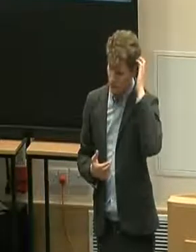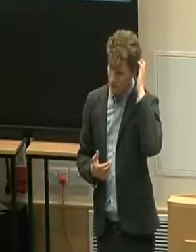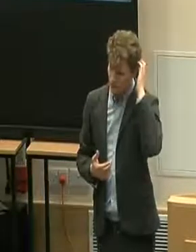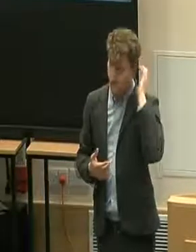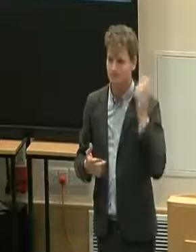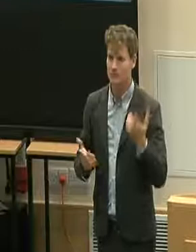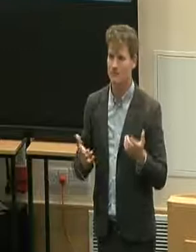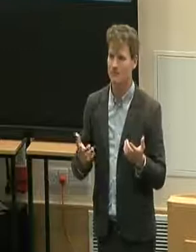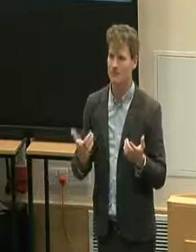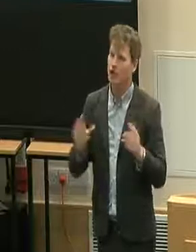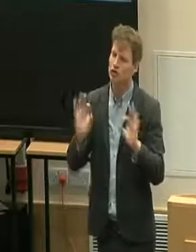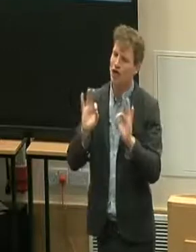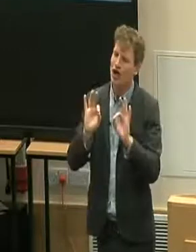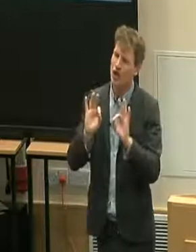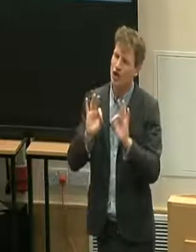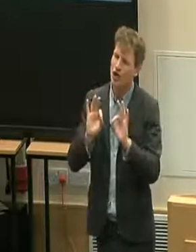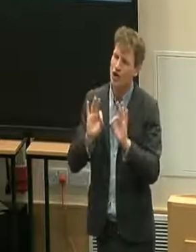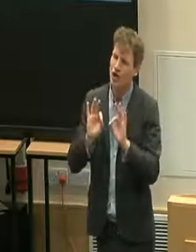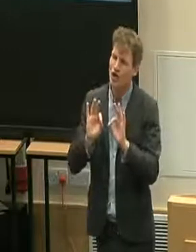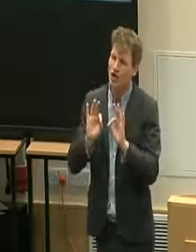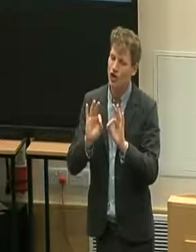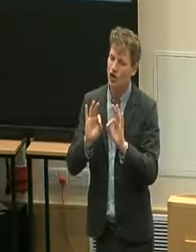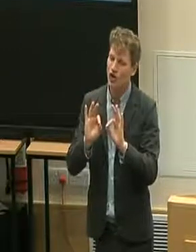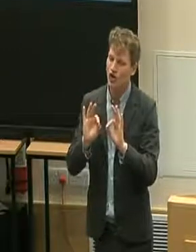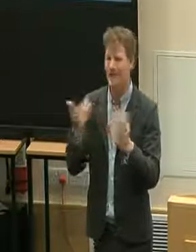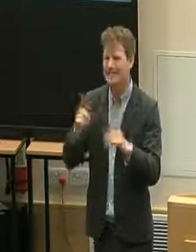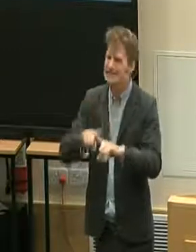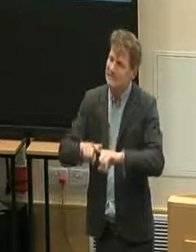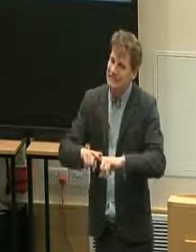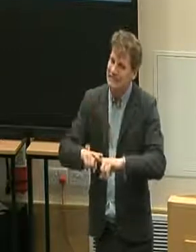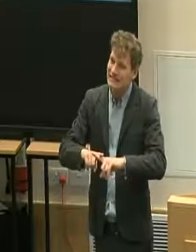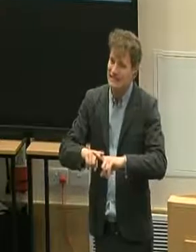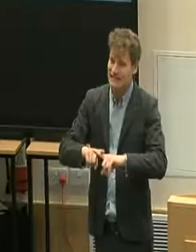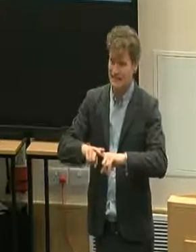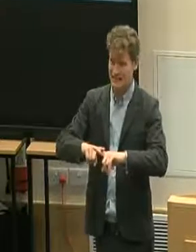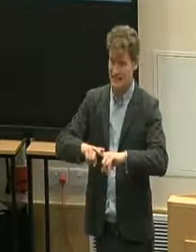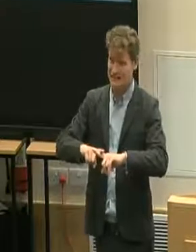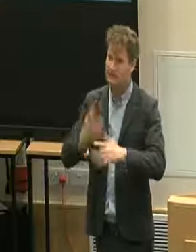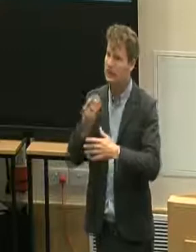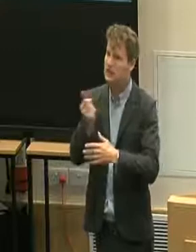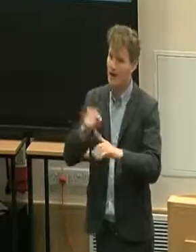incommensurable differences. Differences that you can't even communicate between people.